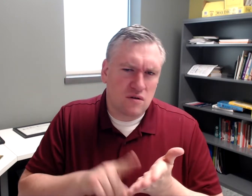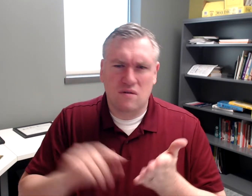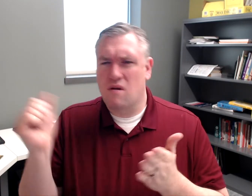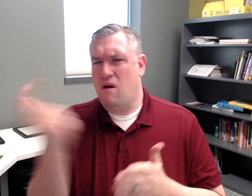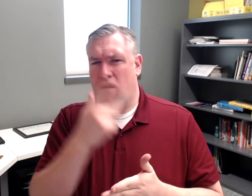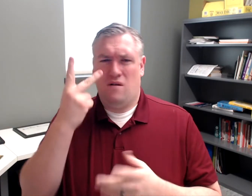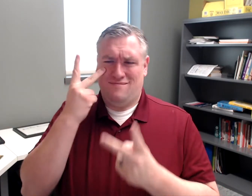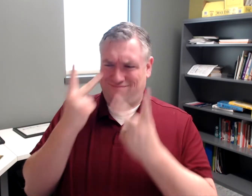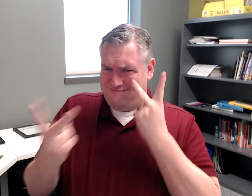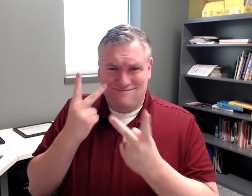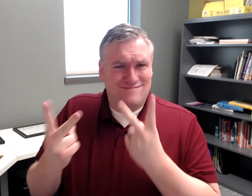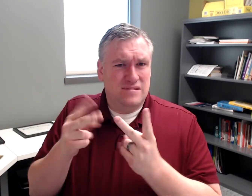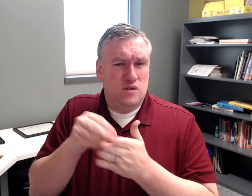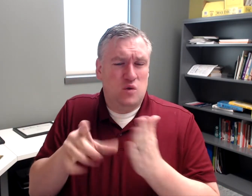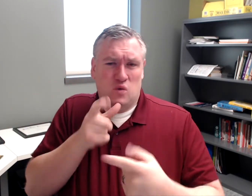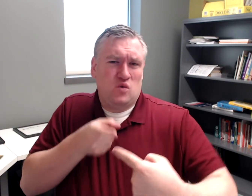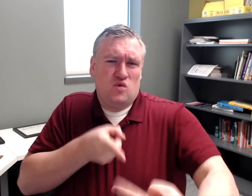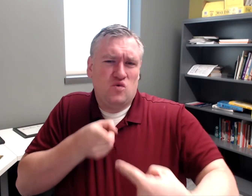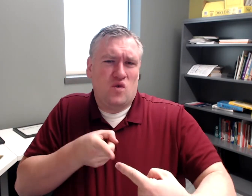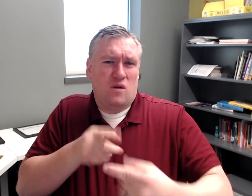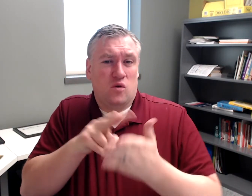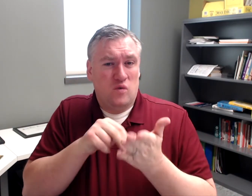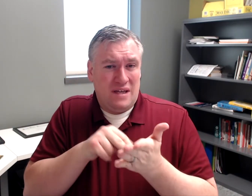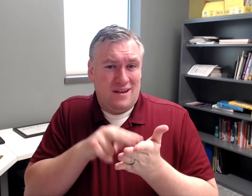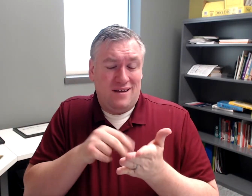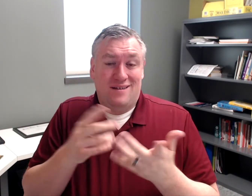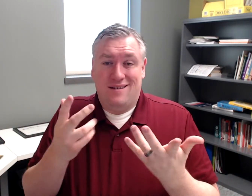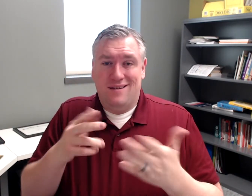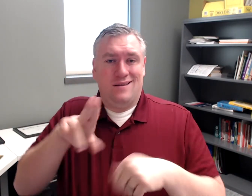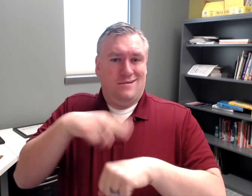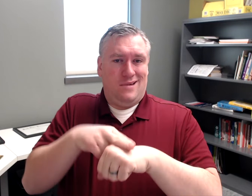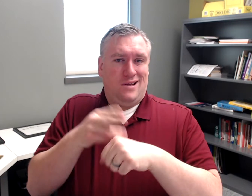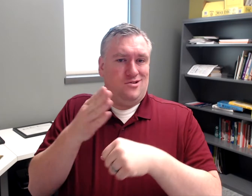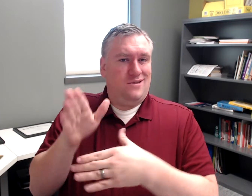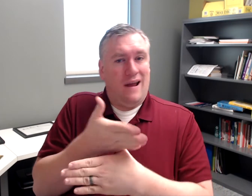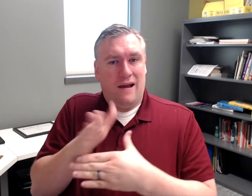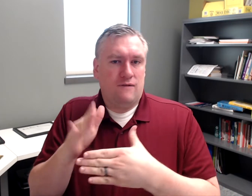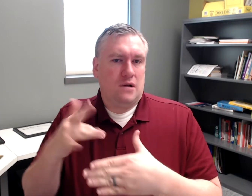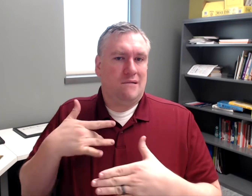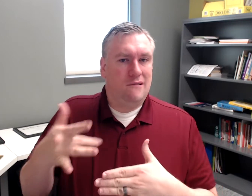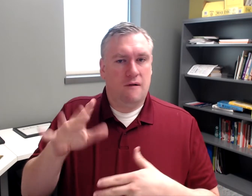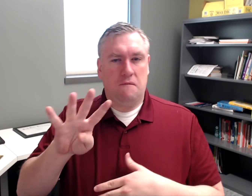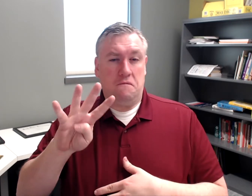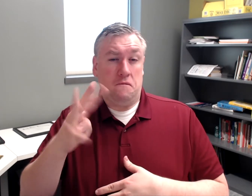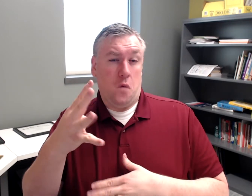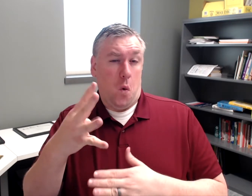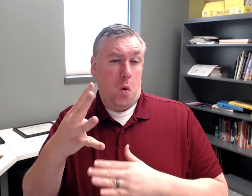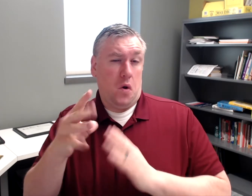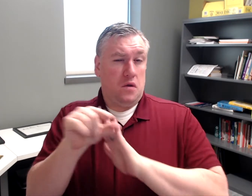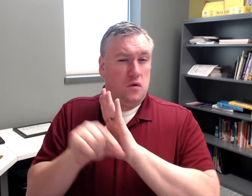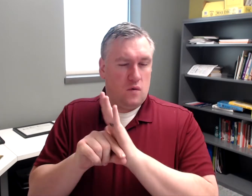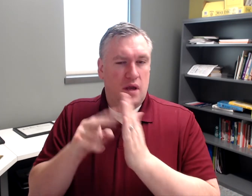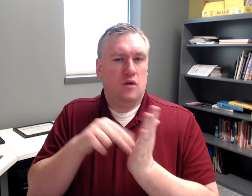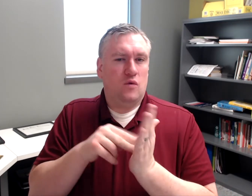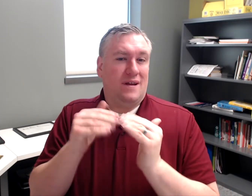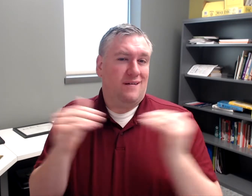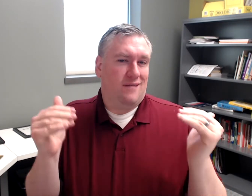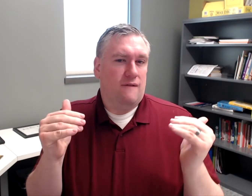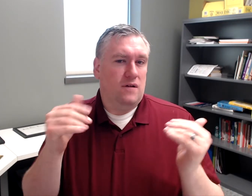We all know the research. We've all seen students who struggle with reading. The national average for deaf students is